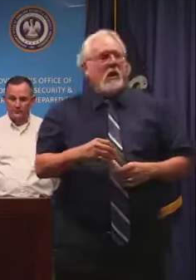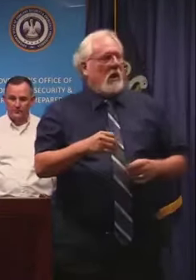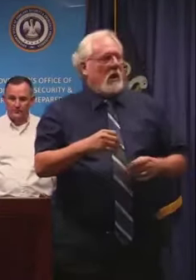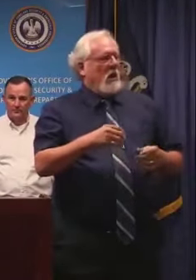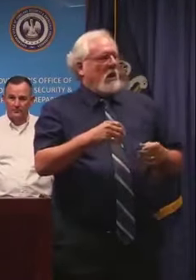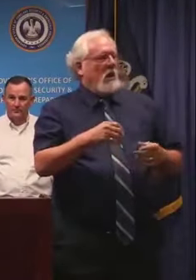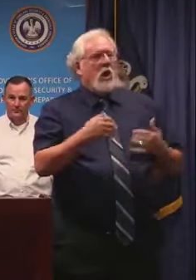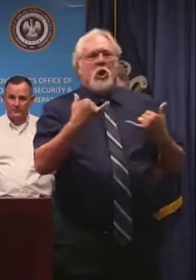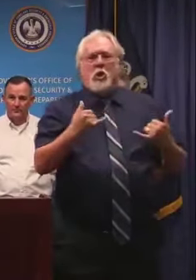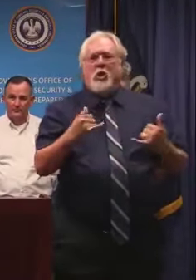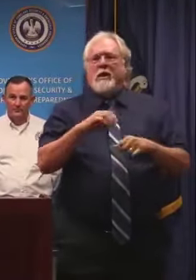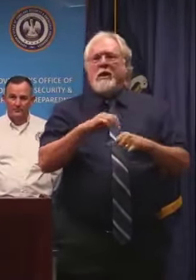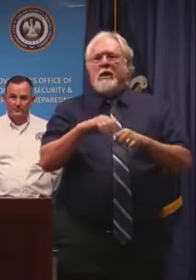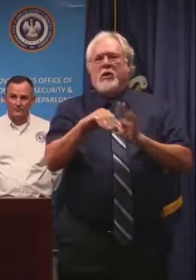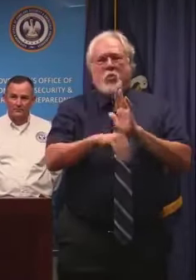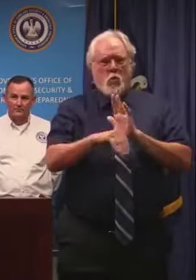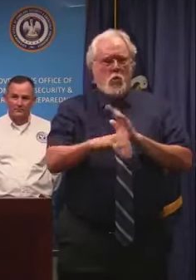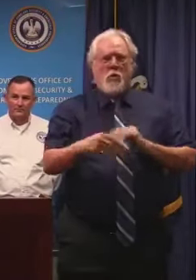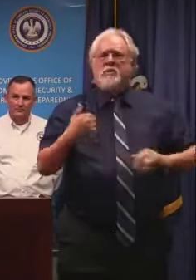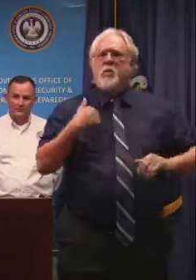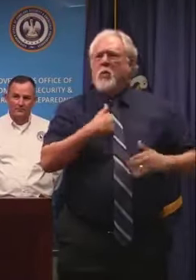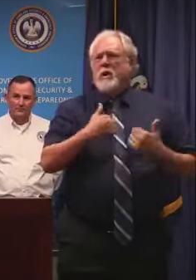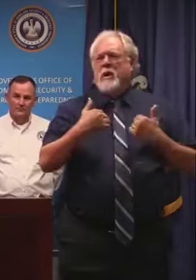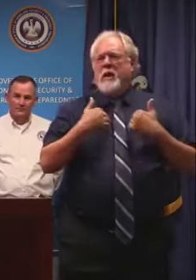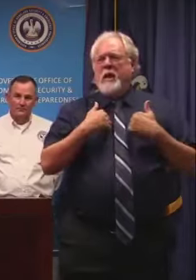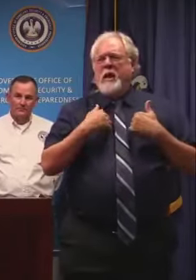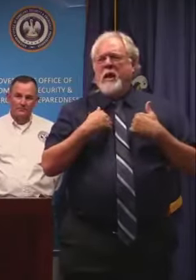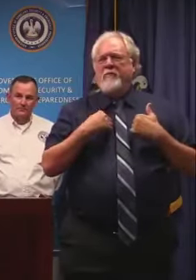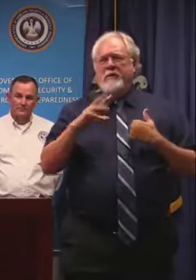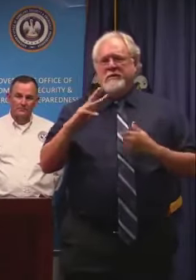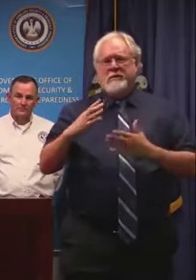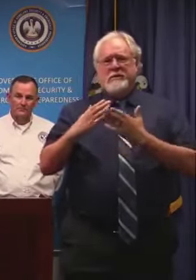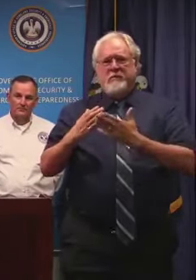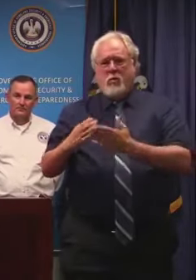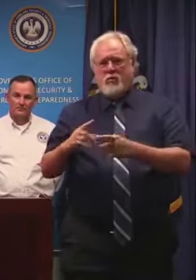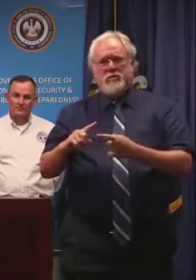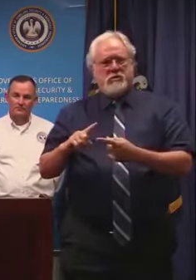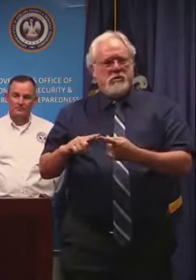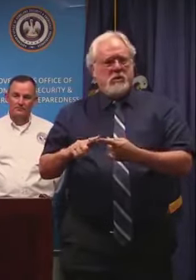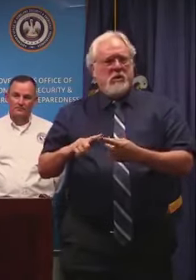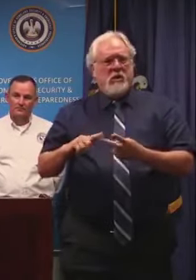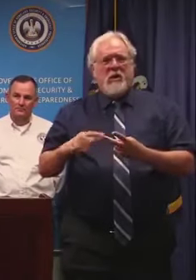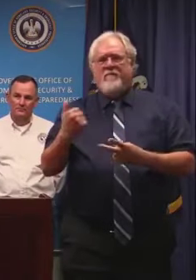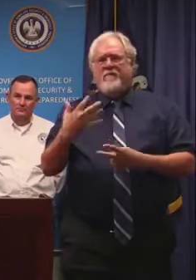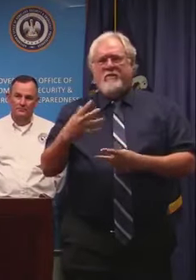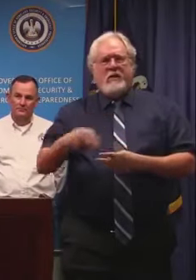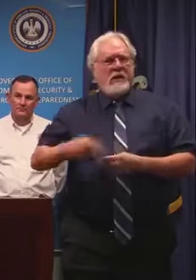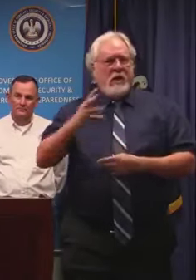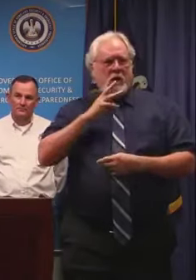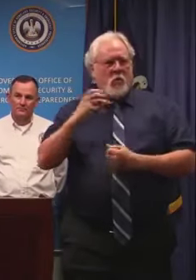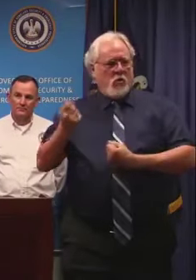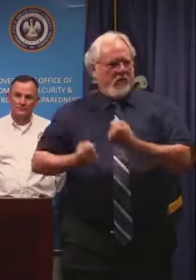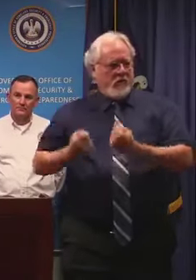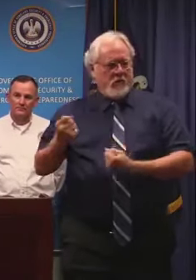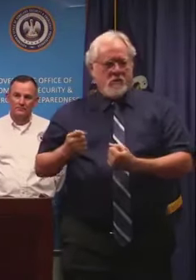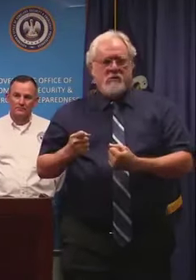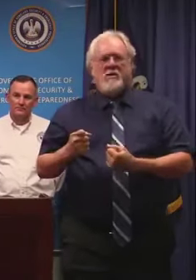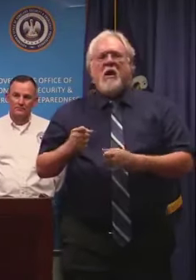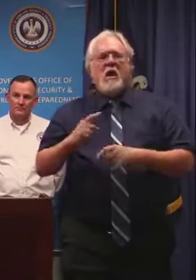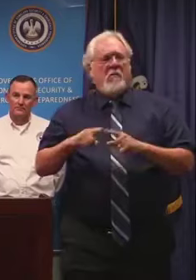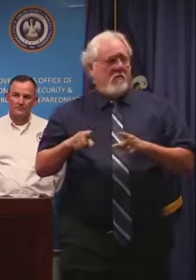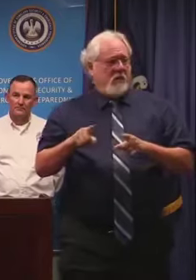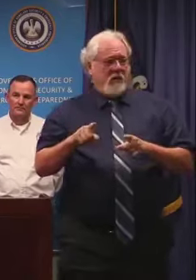Yeah, so currently in New Orleans, we have 6 boats and there's 15 high water vehicles. But